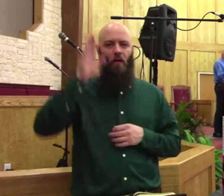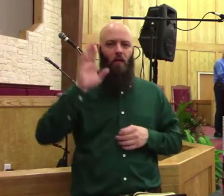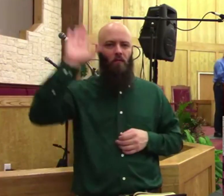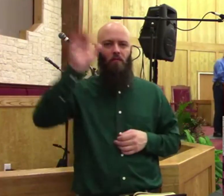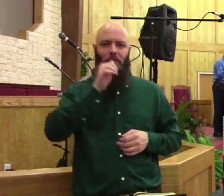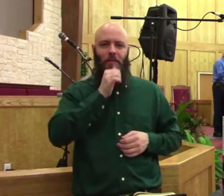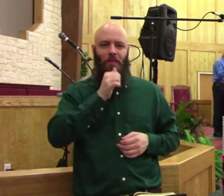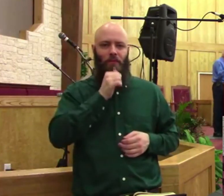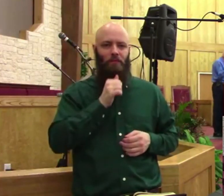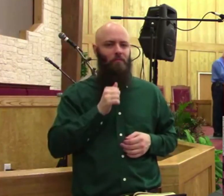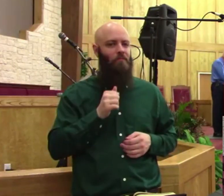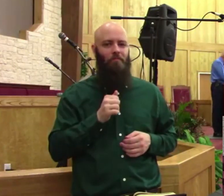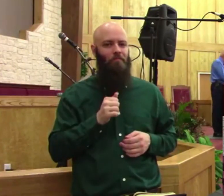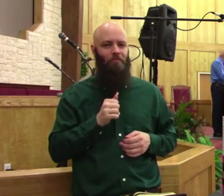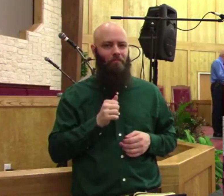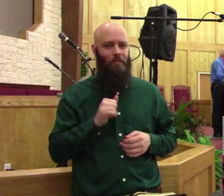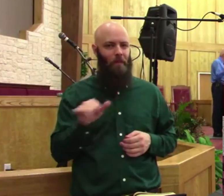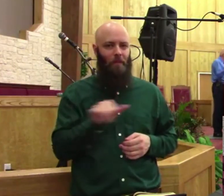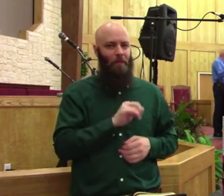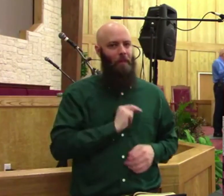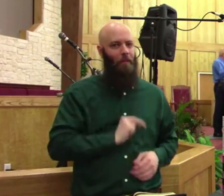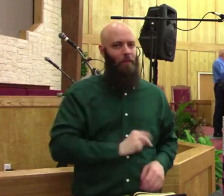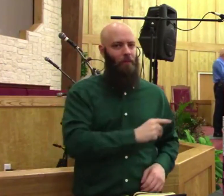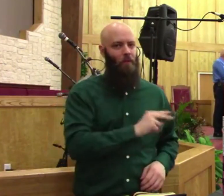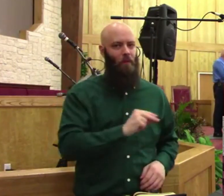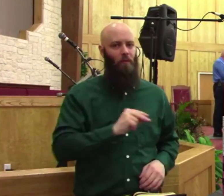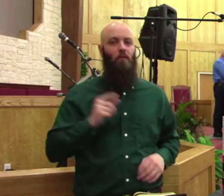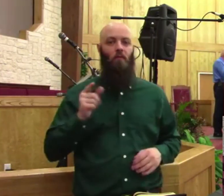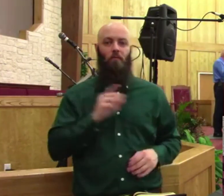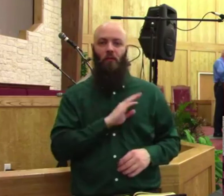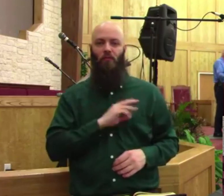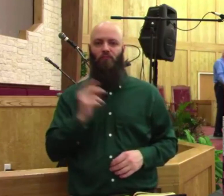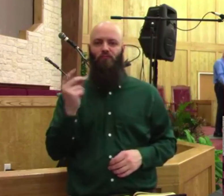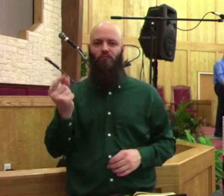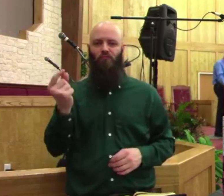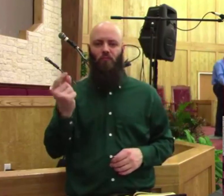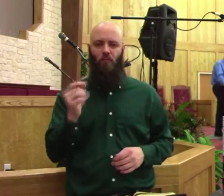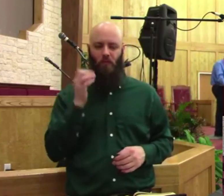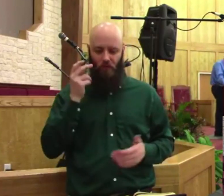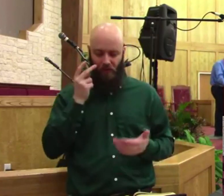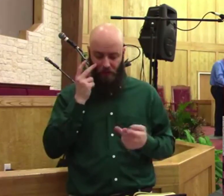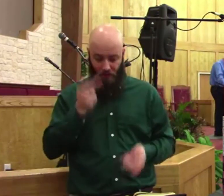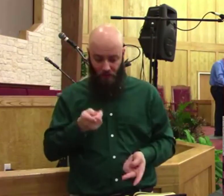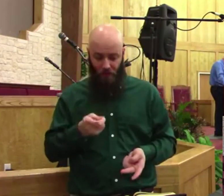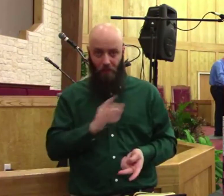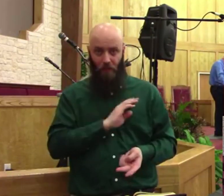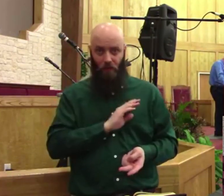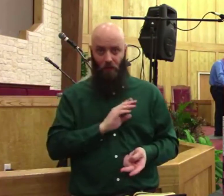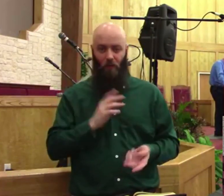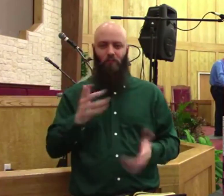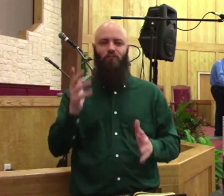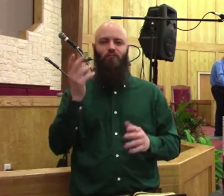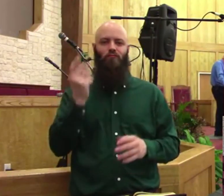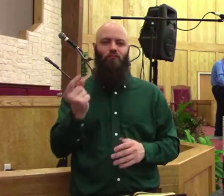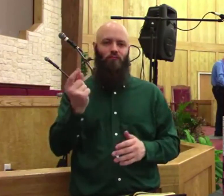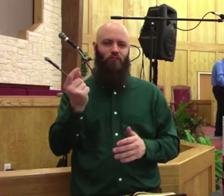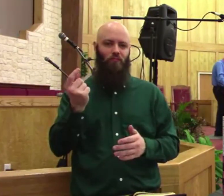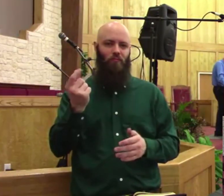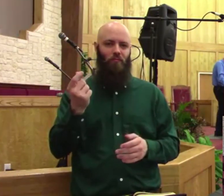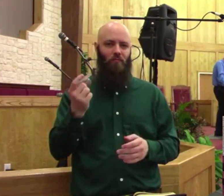Nebuchadnezzar, we have kind of an immediacy where we meet Belshazzar, and that very day he is